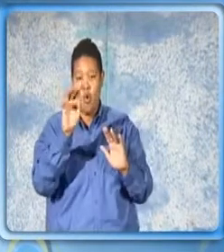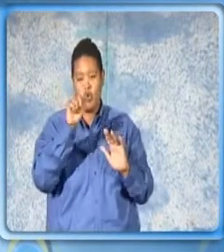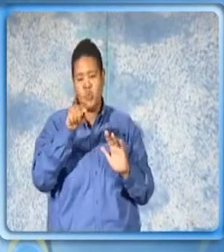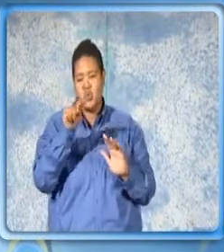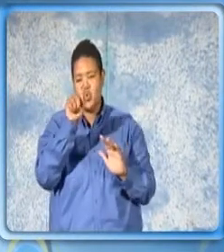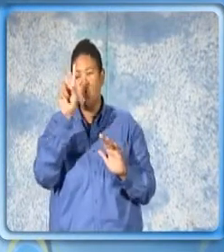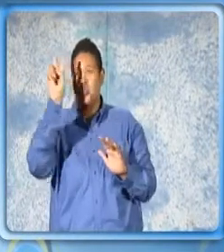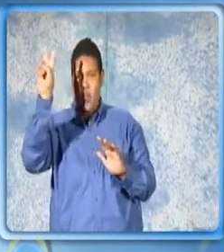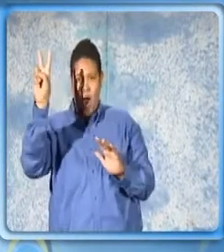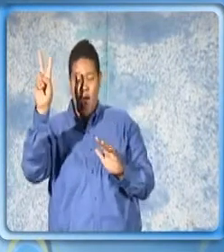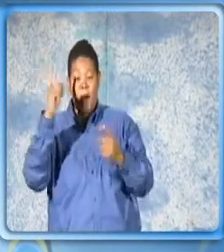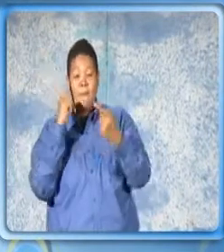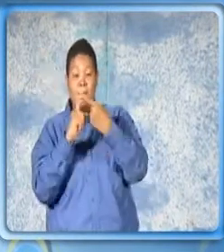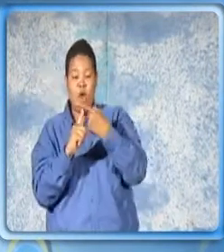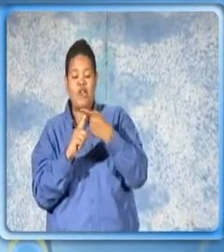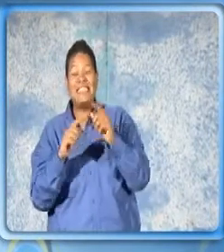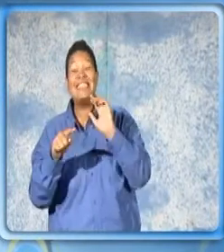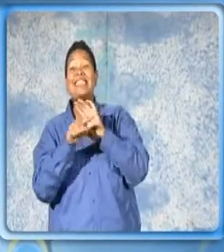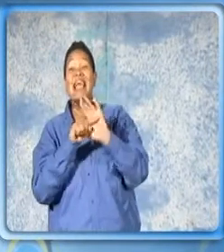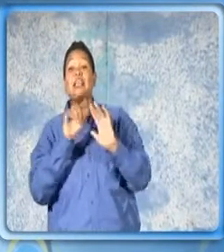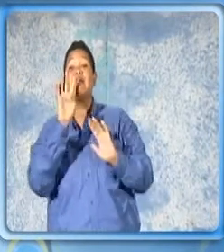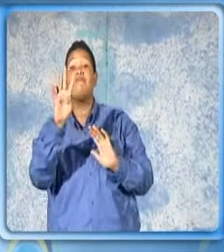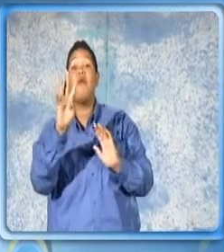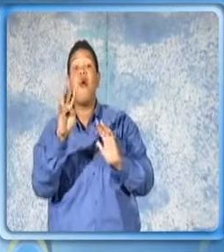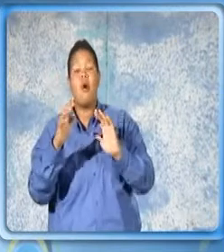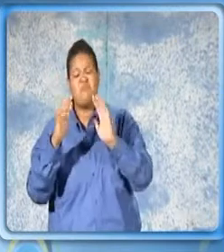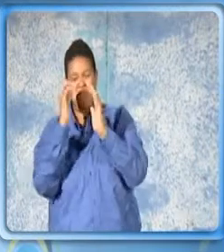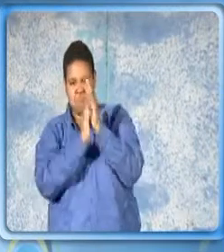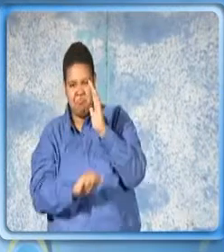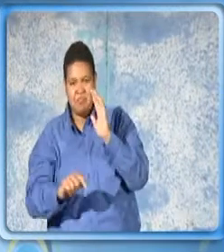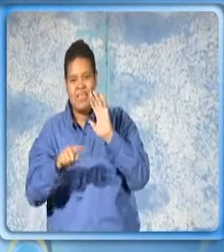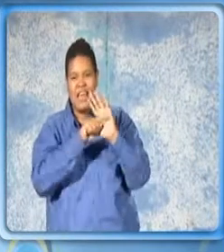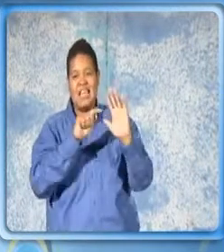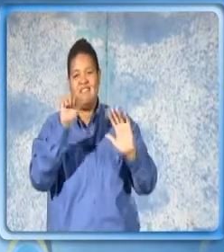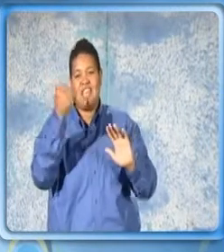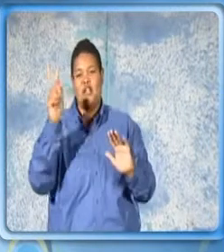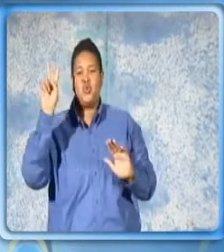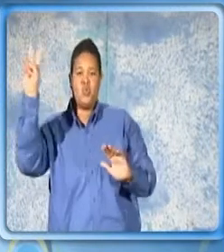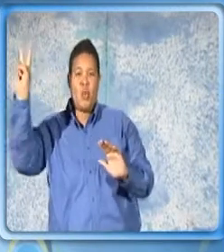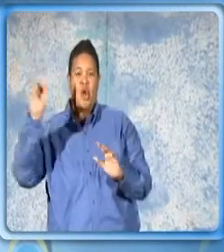plus -4 minus -10 squared.